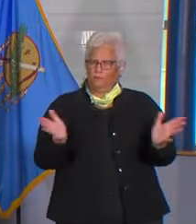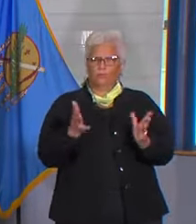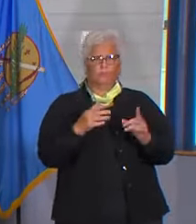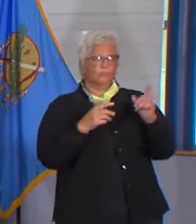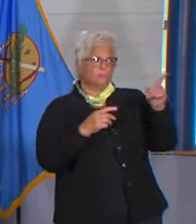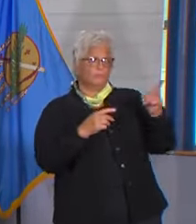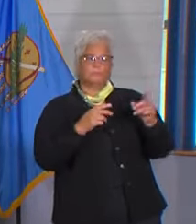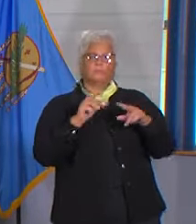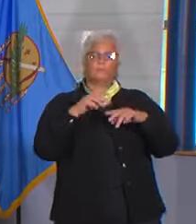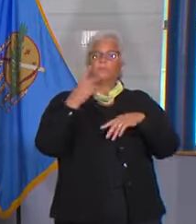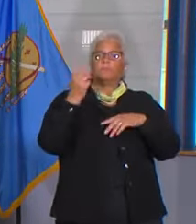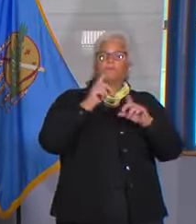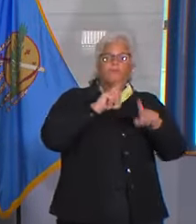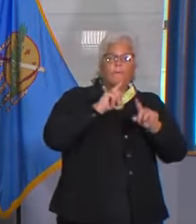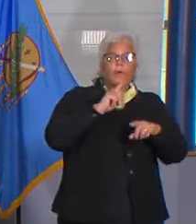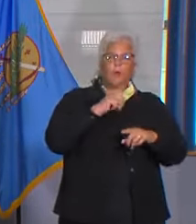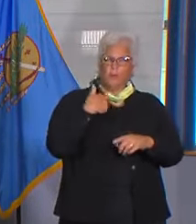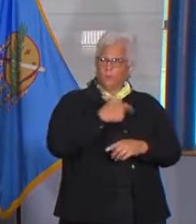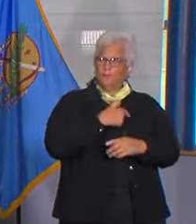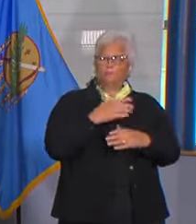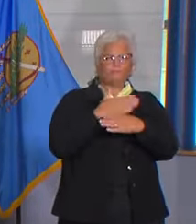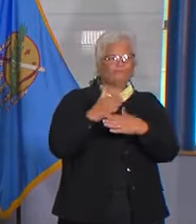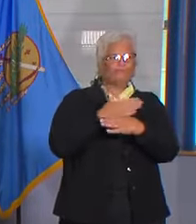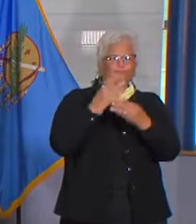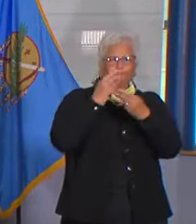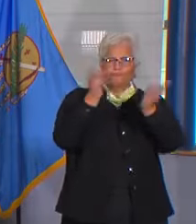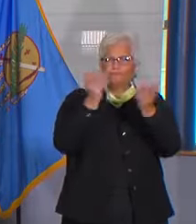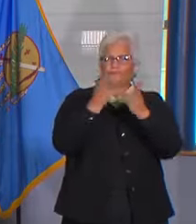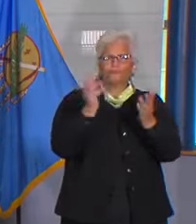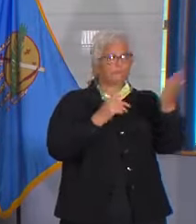ought to be doing. And I think when you look at those reports, as he